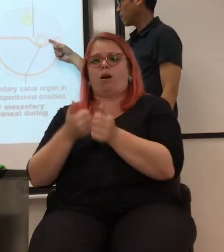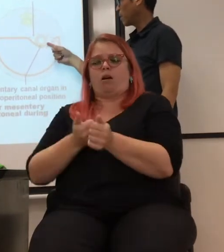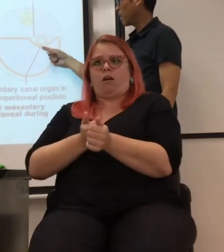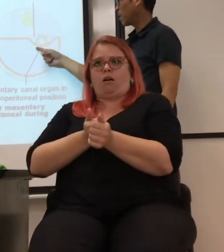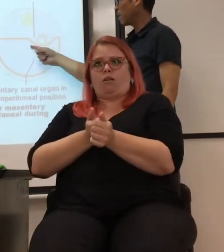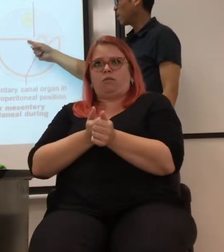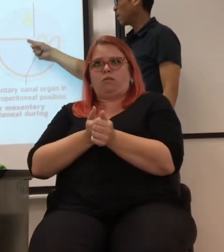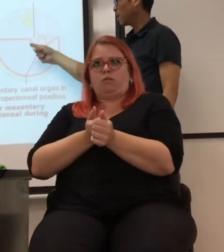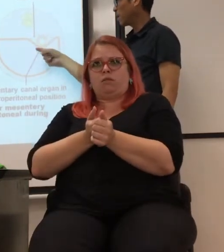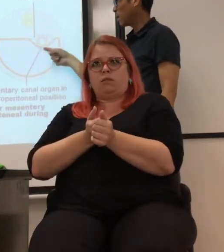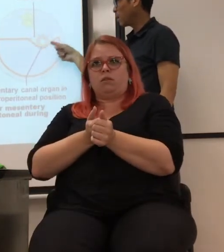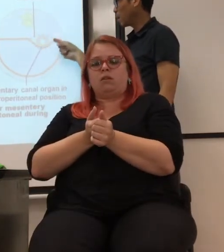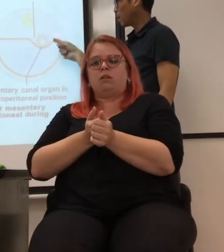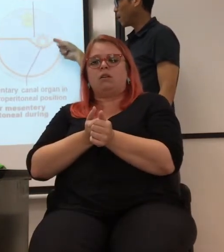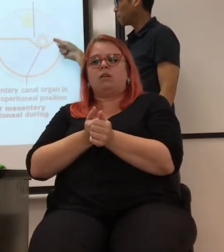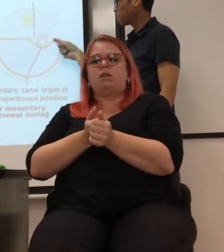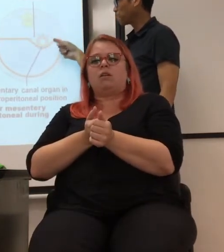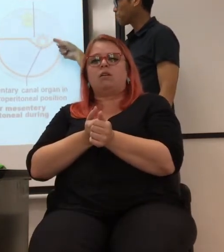behind